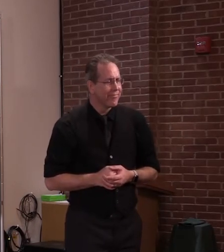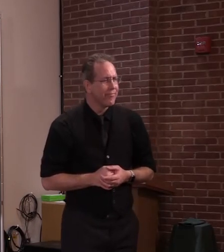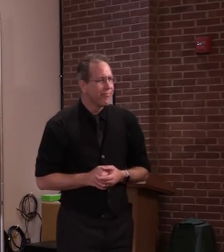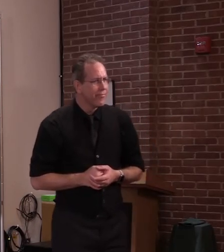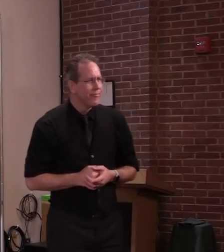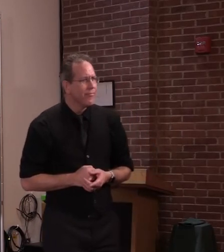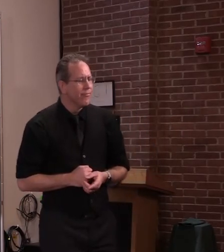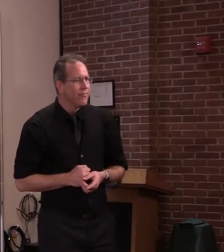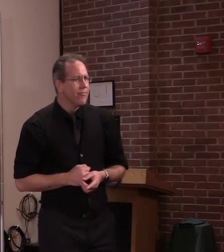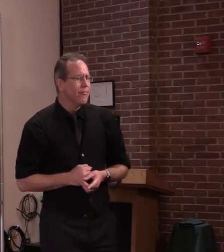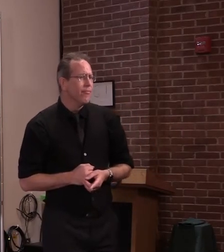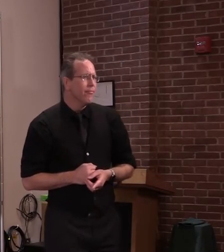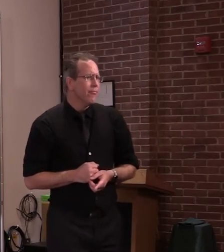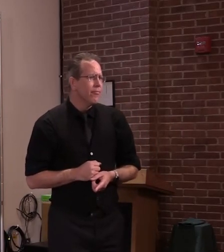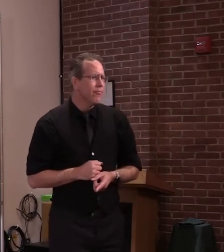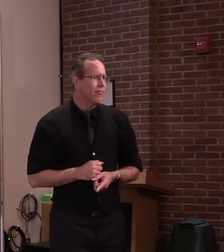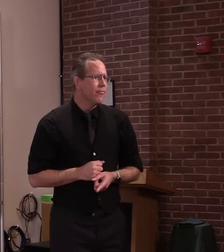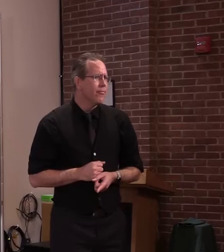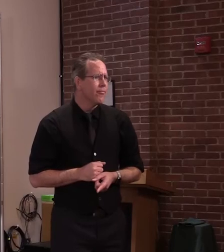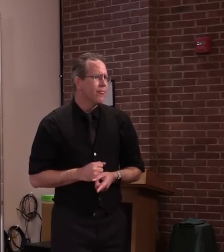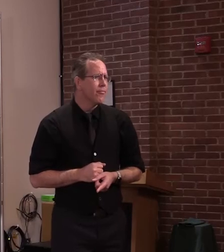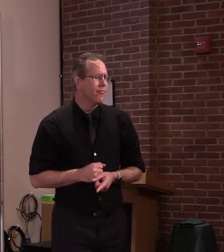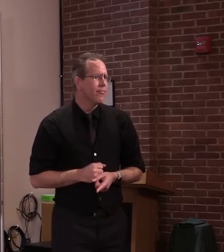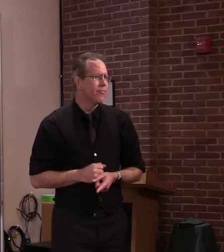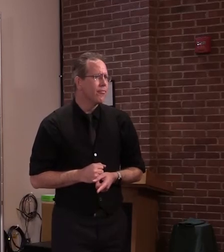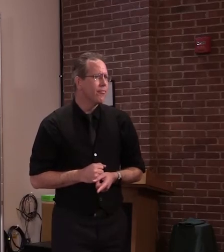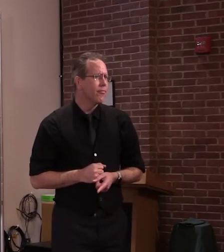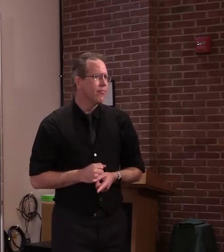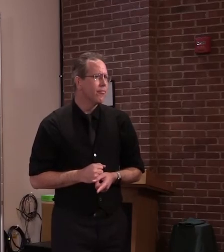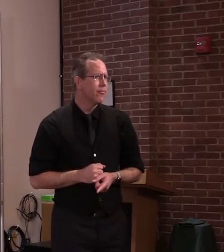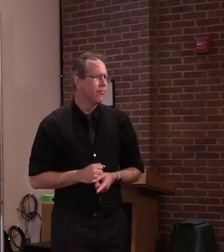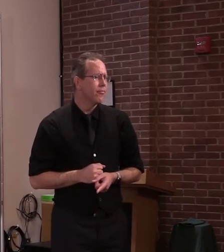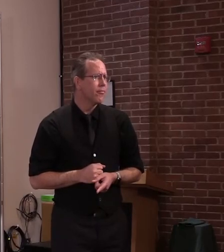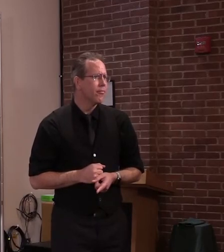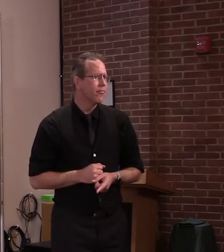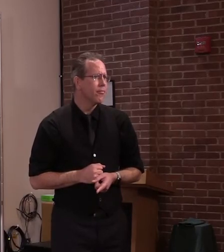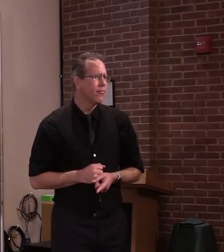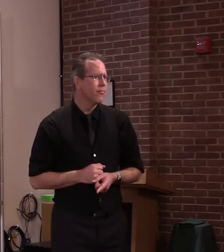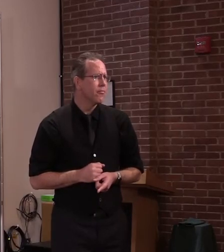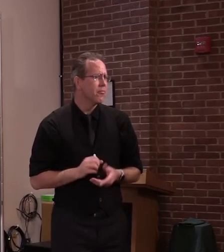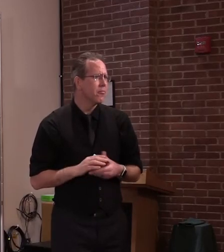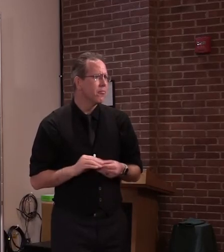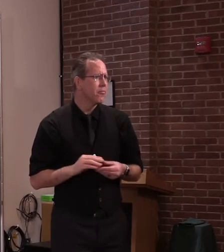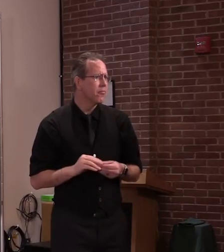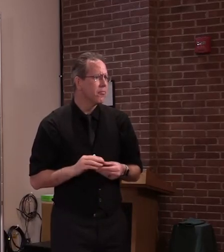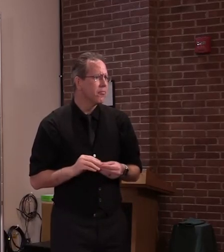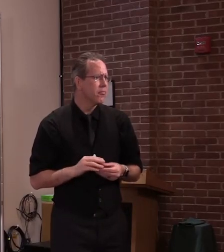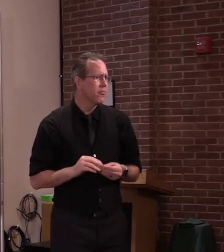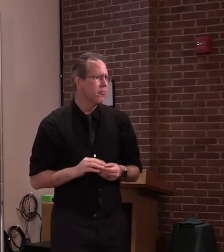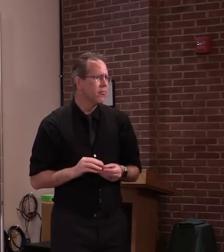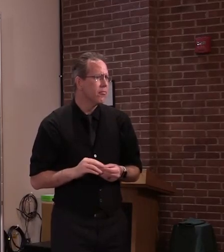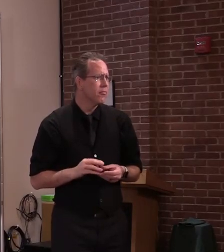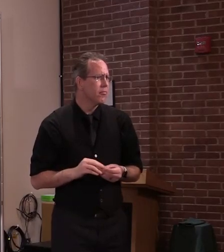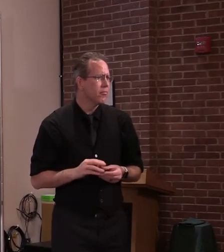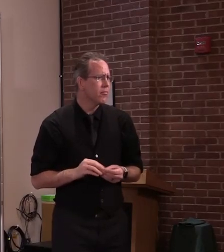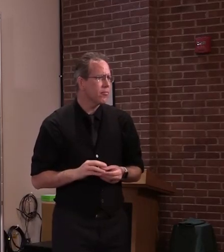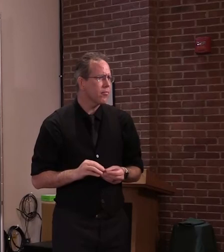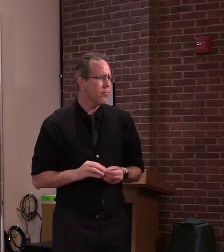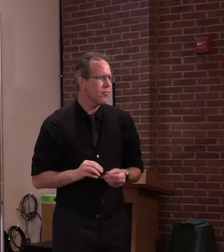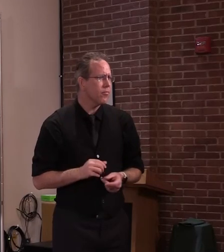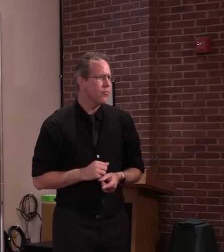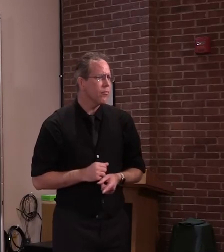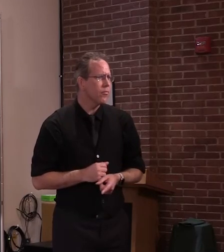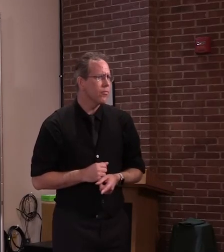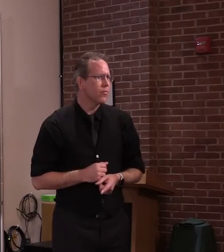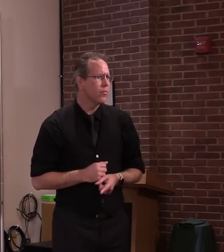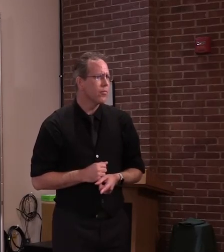have a question about the VAERS, the Vaccine Adverse Effects Reporting System with the federal government. The most recent VAERS